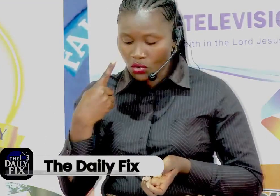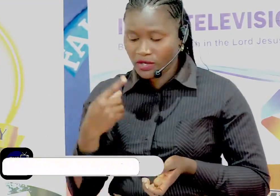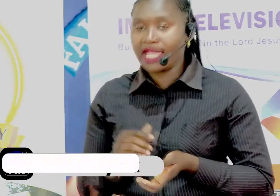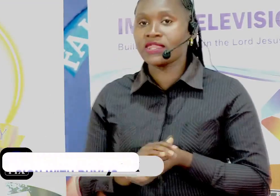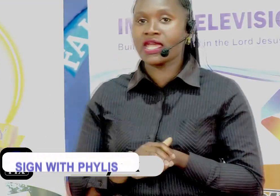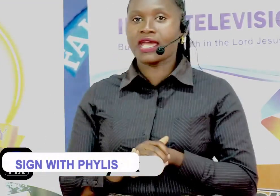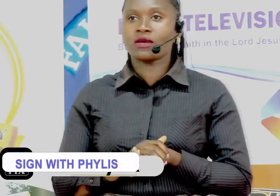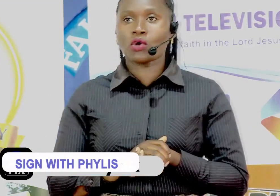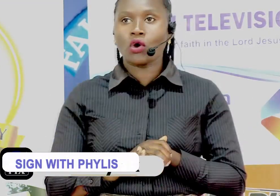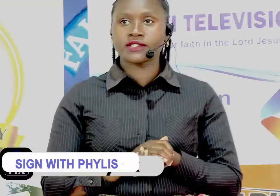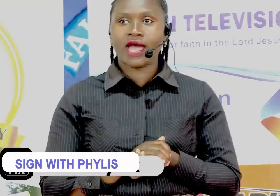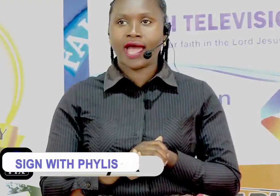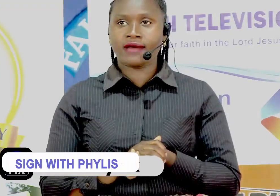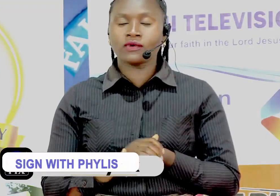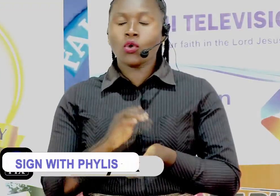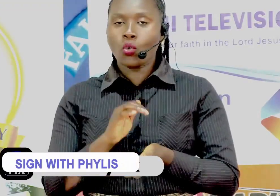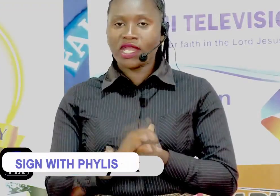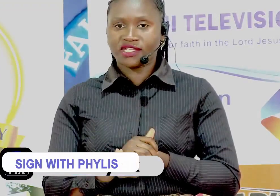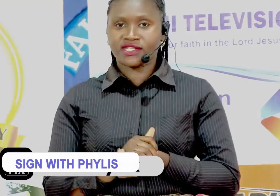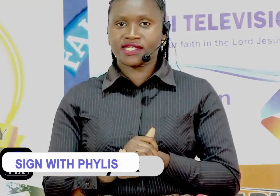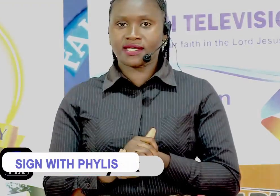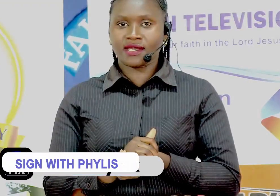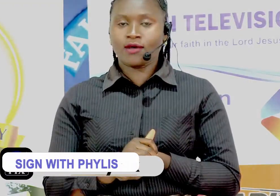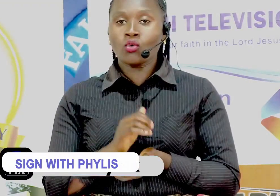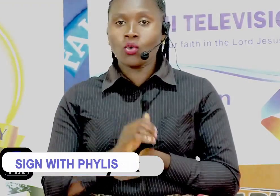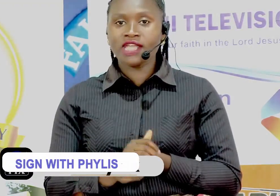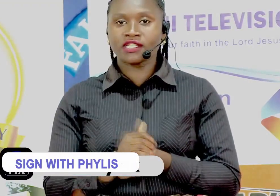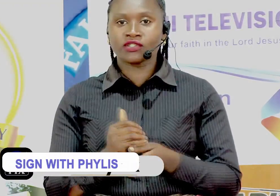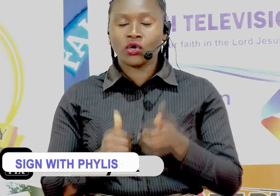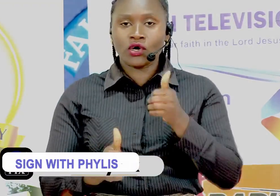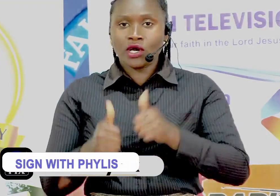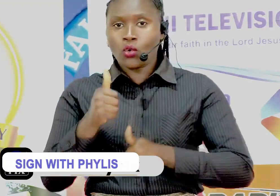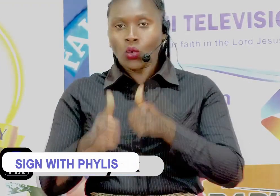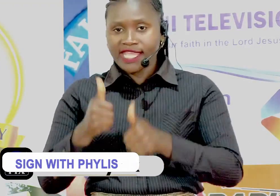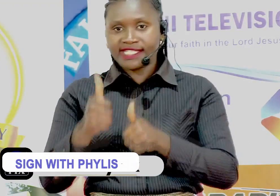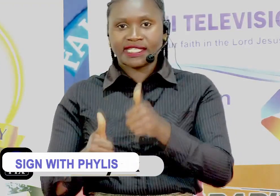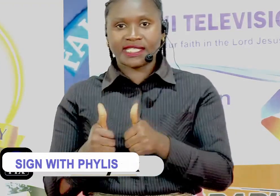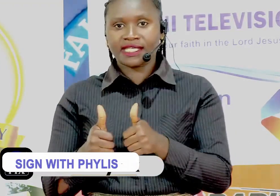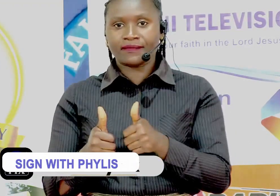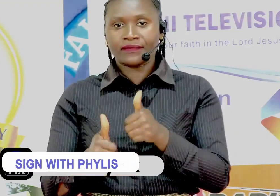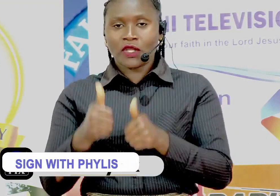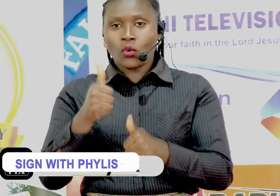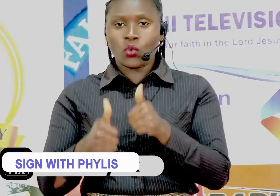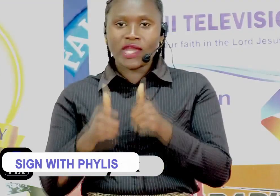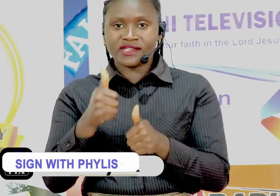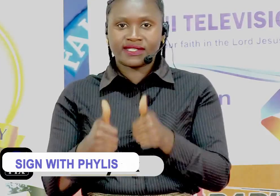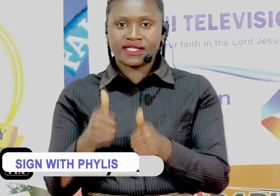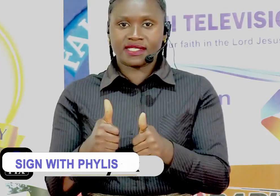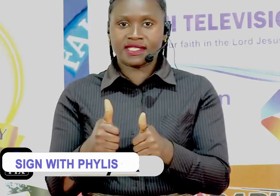And then we also have which. So which. This is a